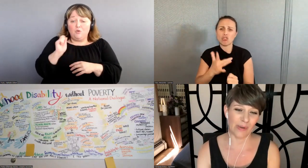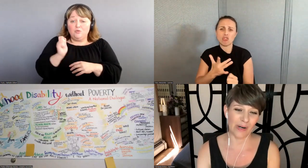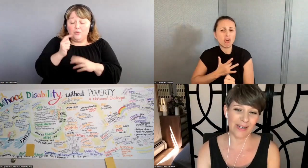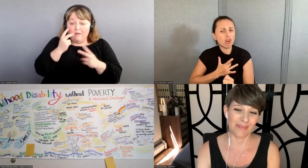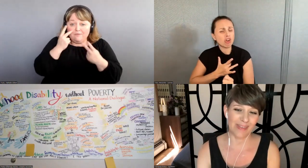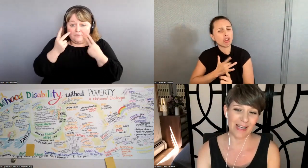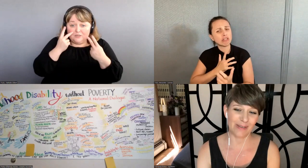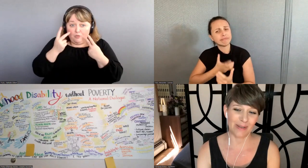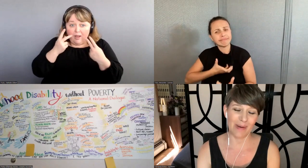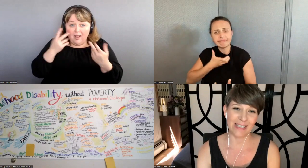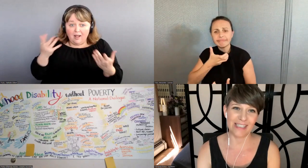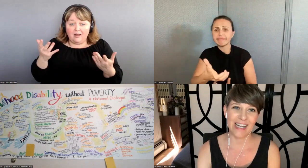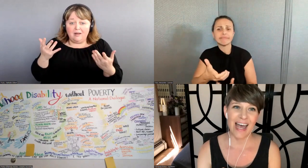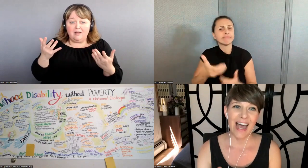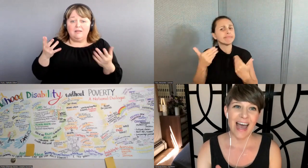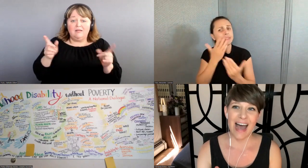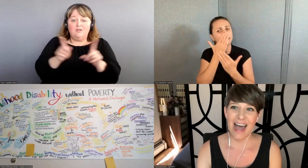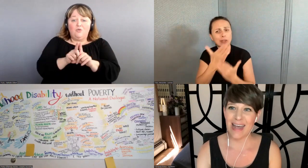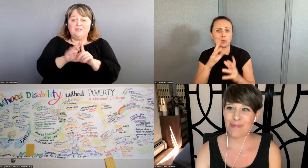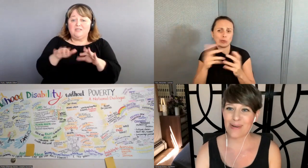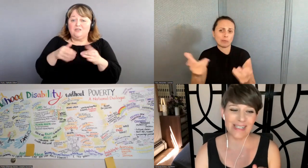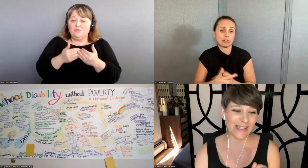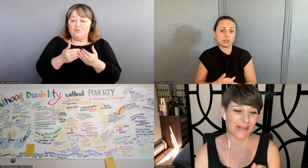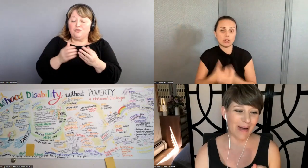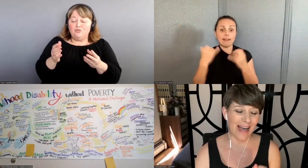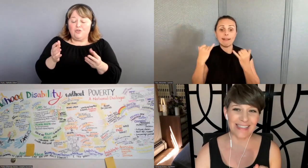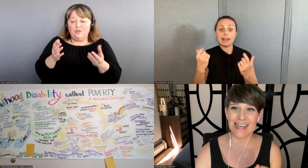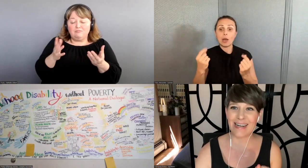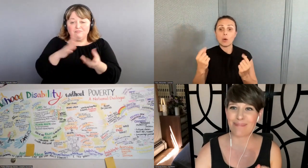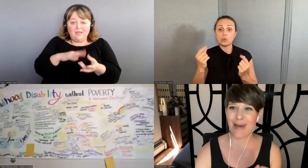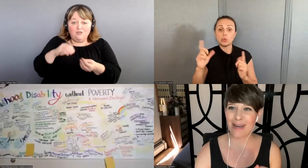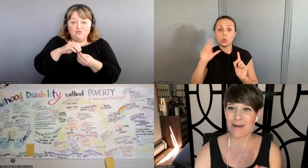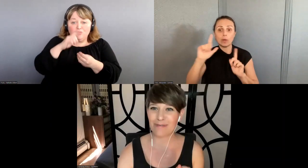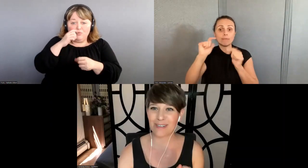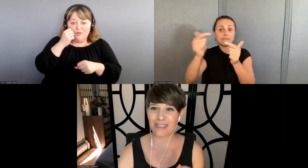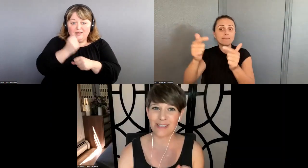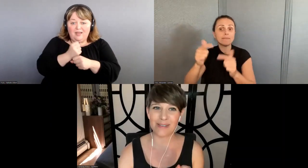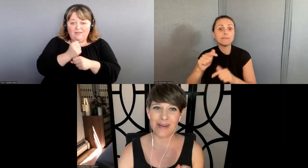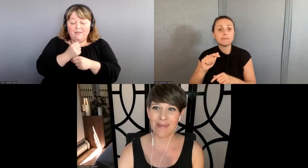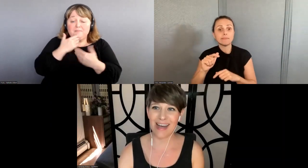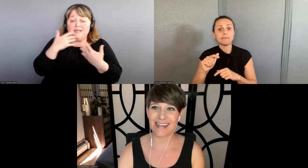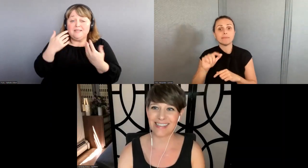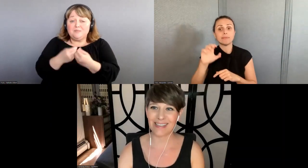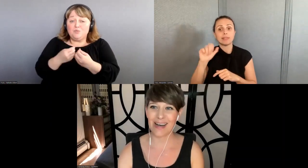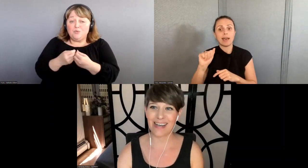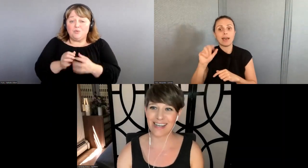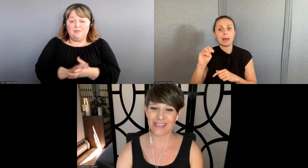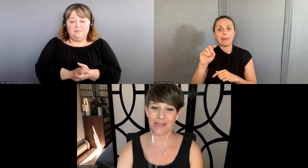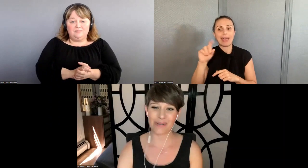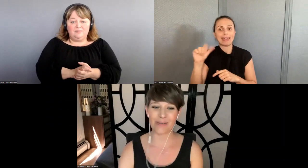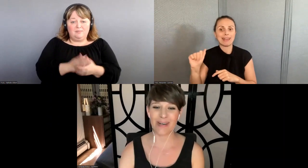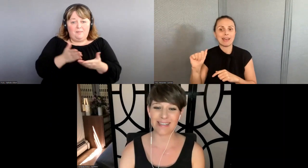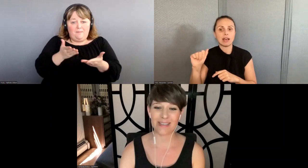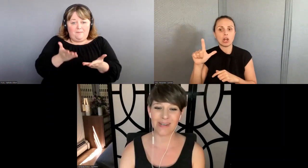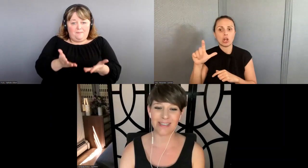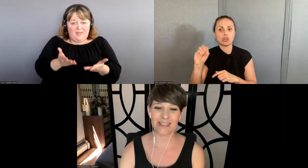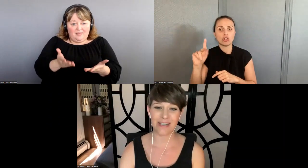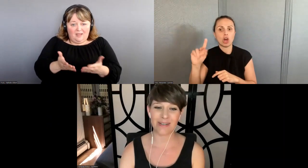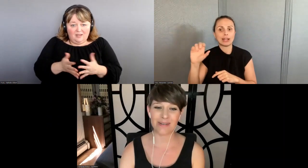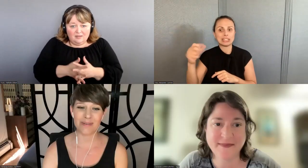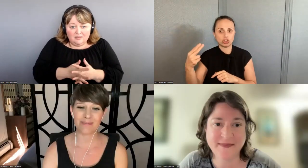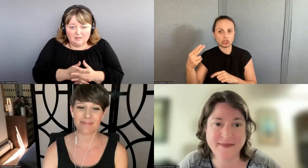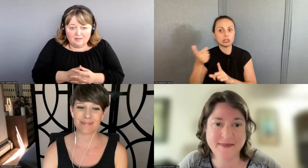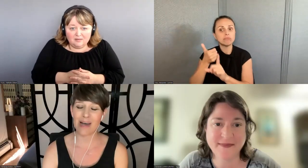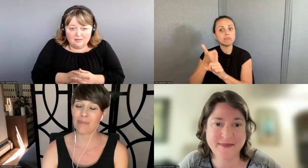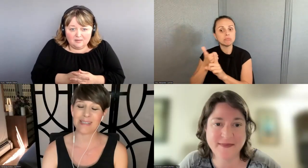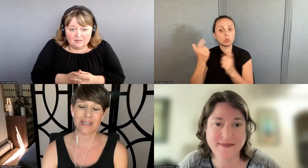this work. Thank you so much. I am going to pass it back over to Amanda Lockitch, who is going